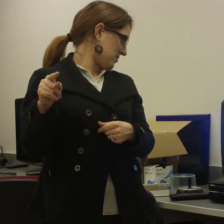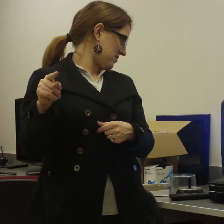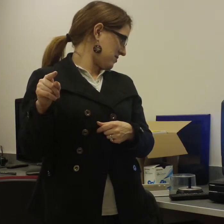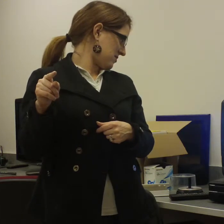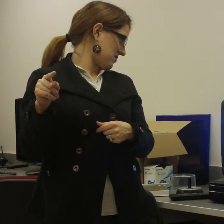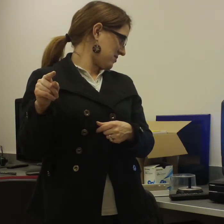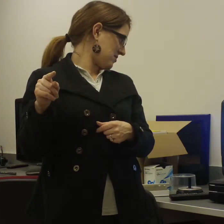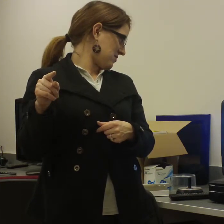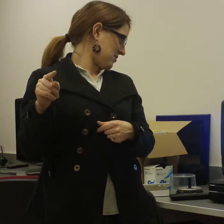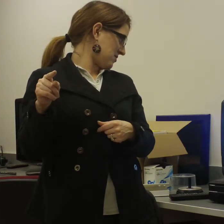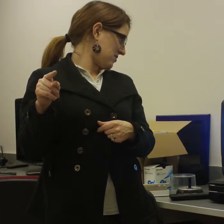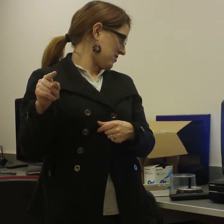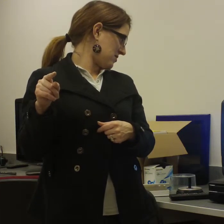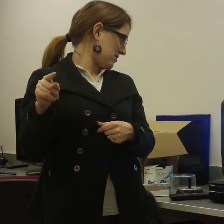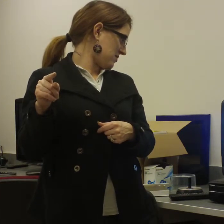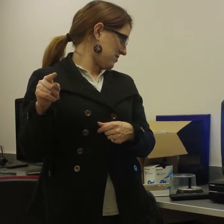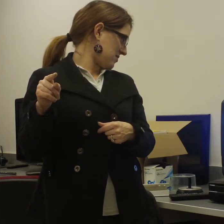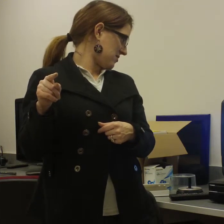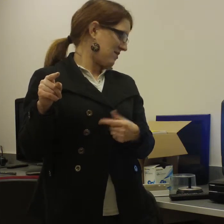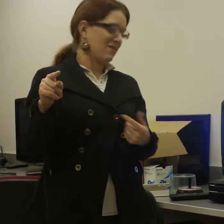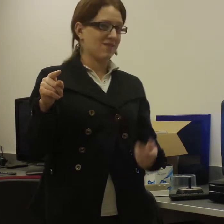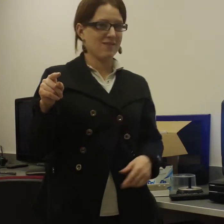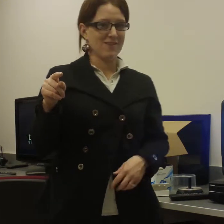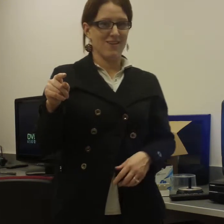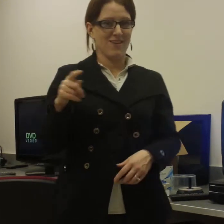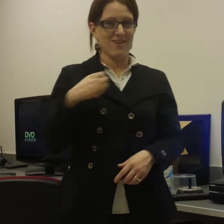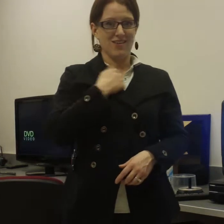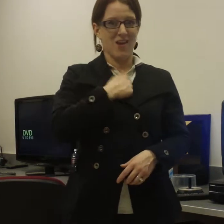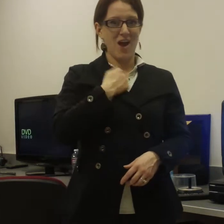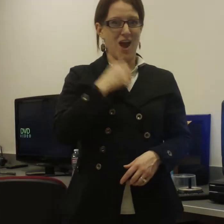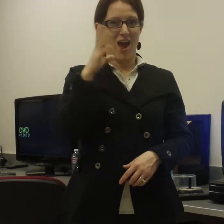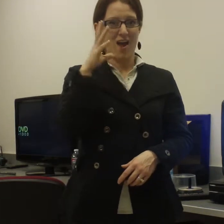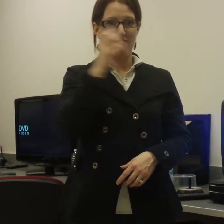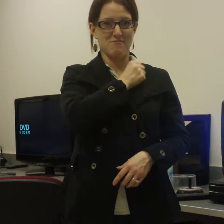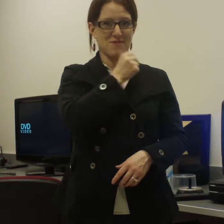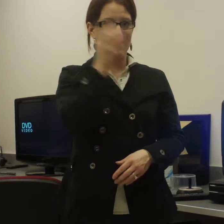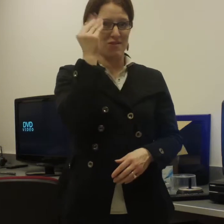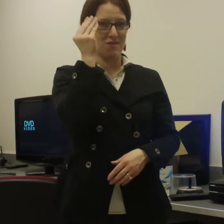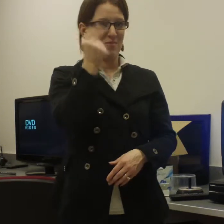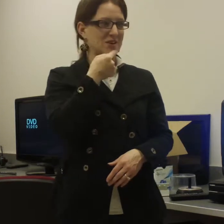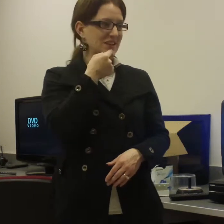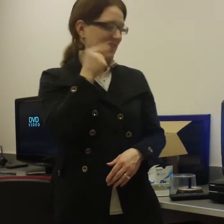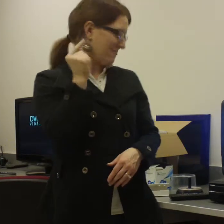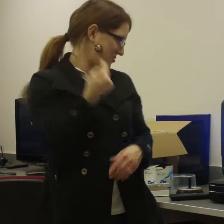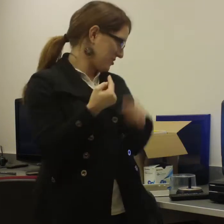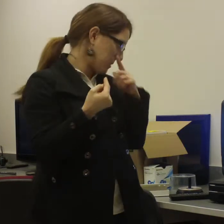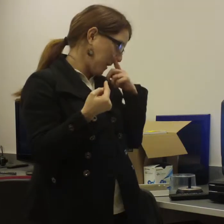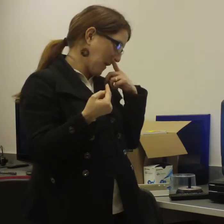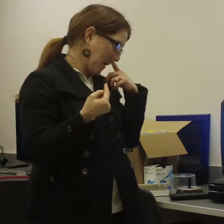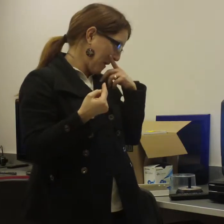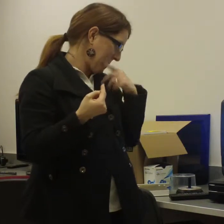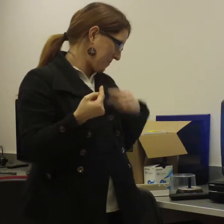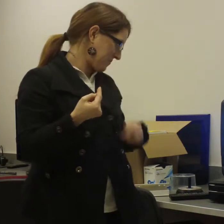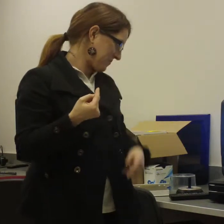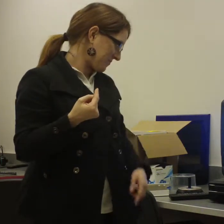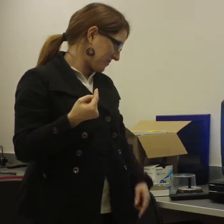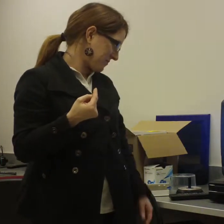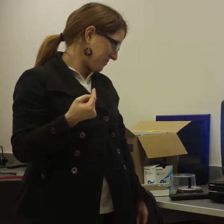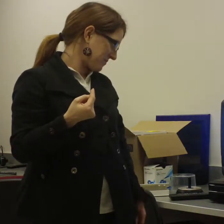It's not that cold out there. The water wouldn't be that cold to keep it like rain and stuff, so we could have done it.